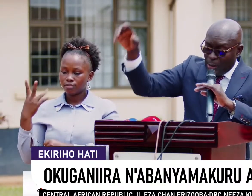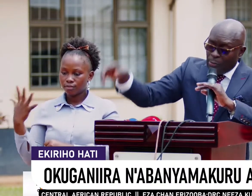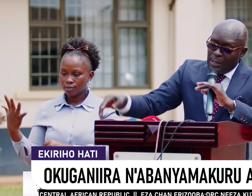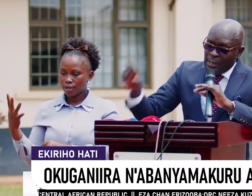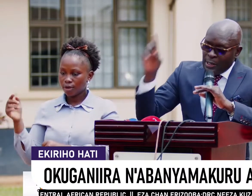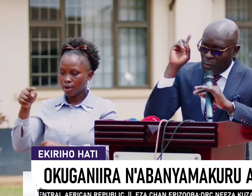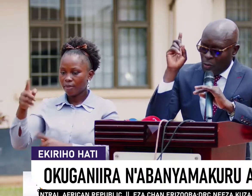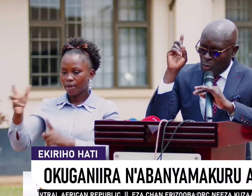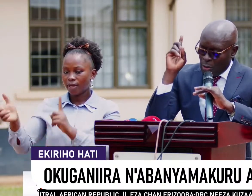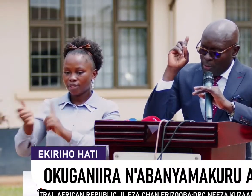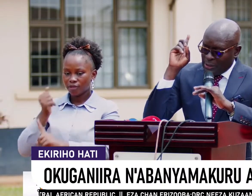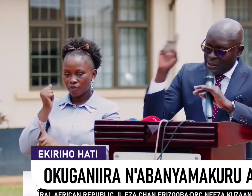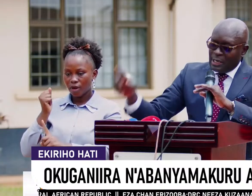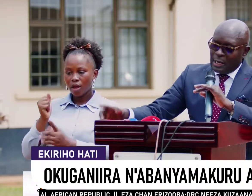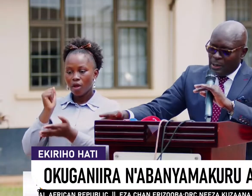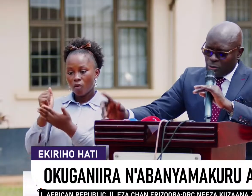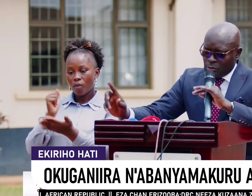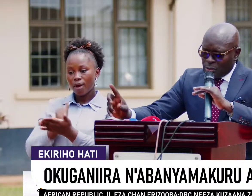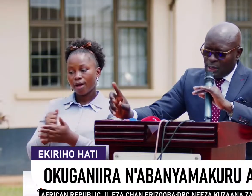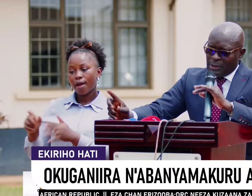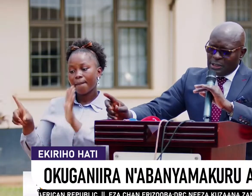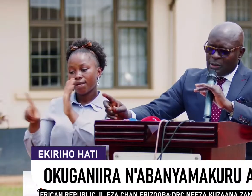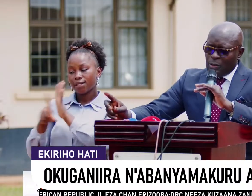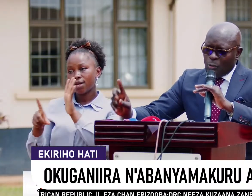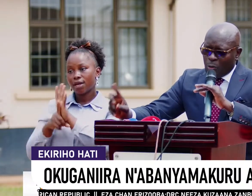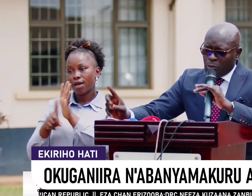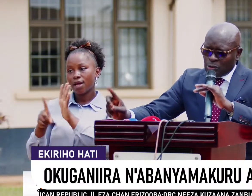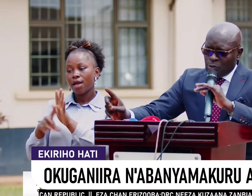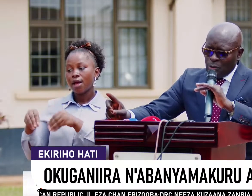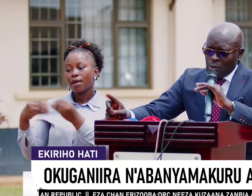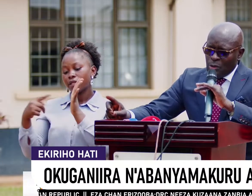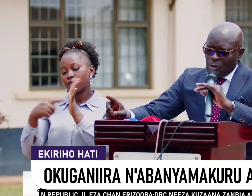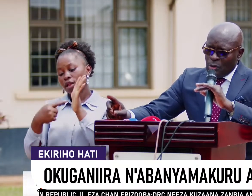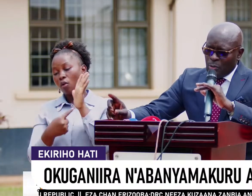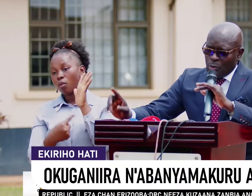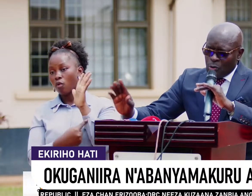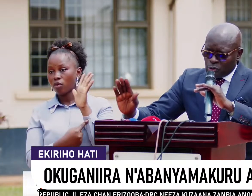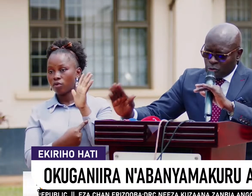zisanga kubanga bo amateeka gabateerako obukwakulizo